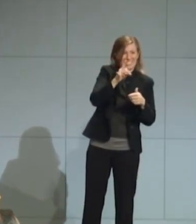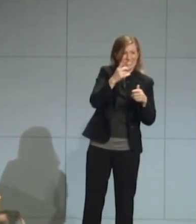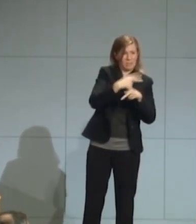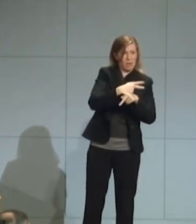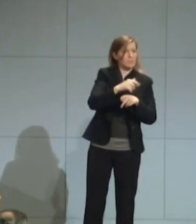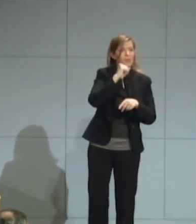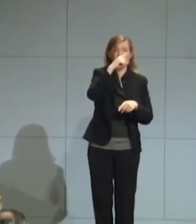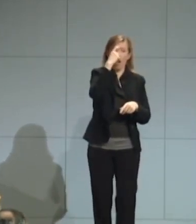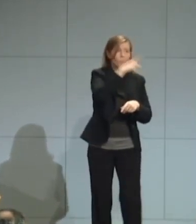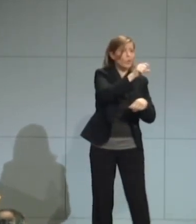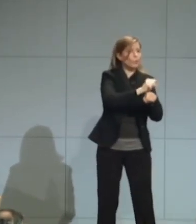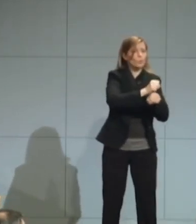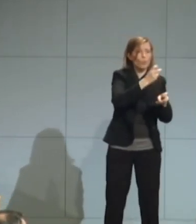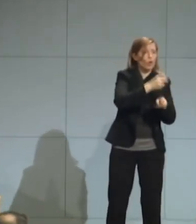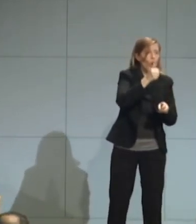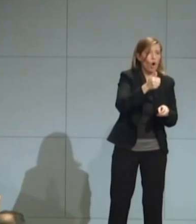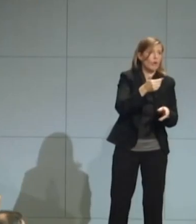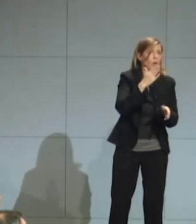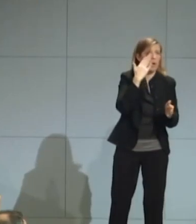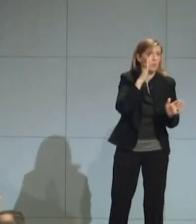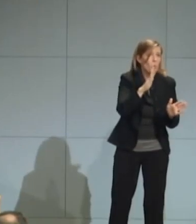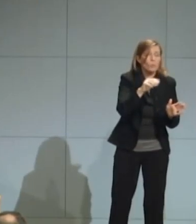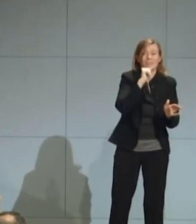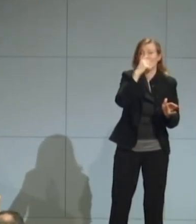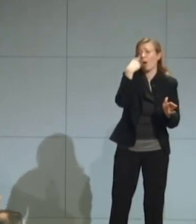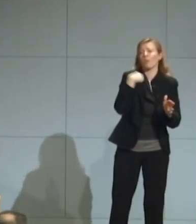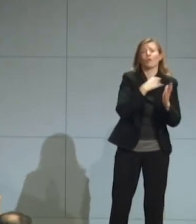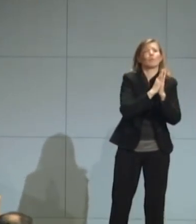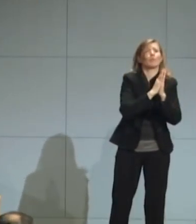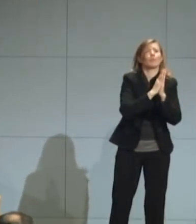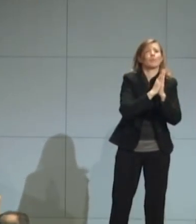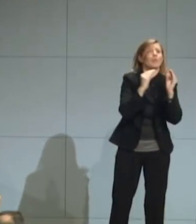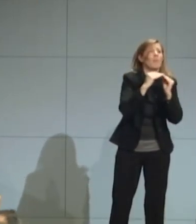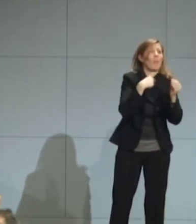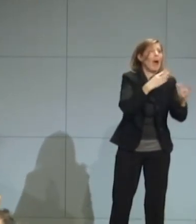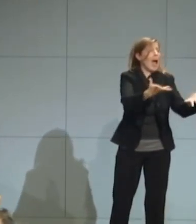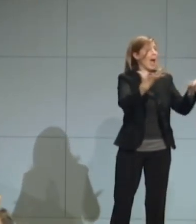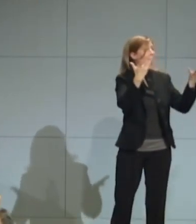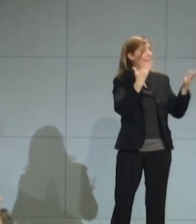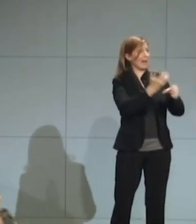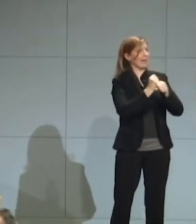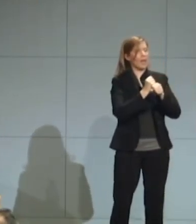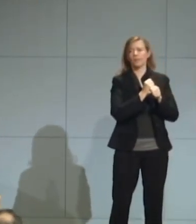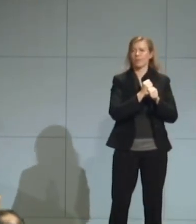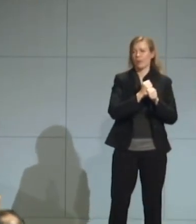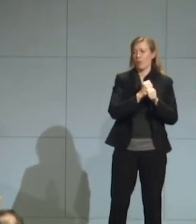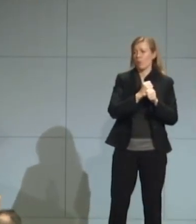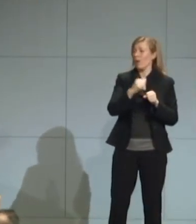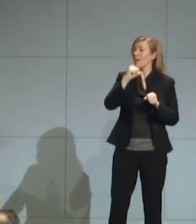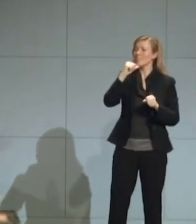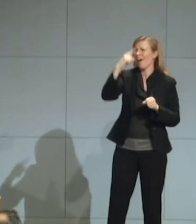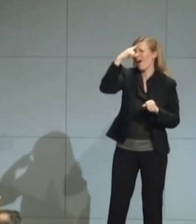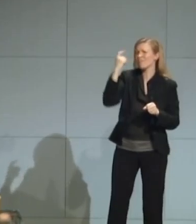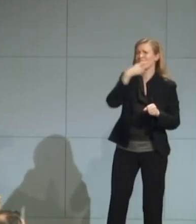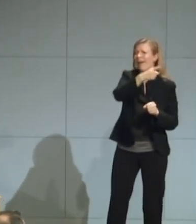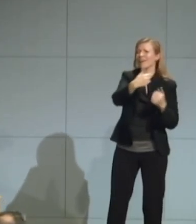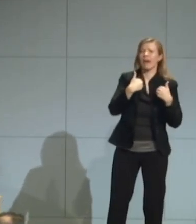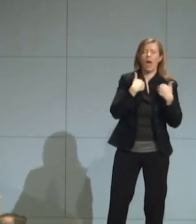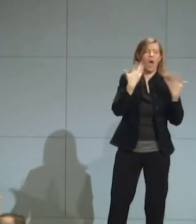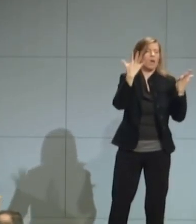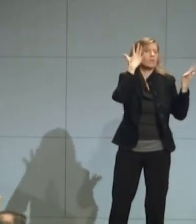treatment. It was a form of affirmative action if we were using honest language, but we didn't use